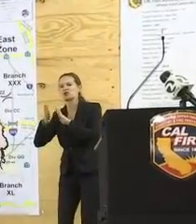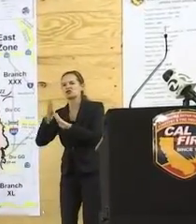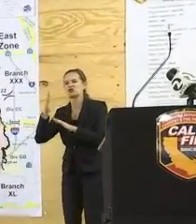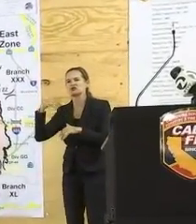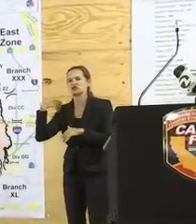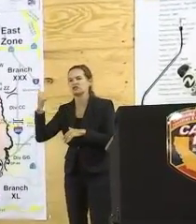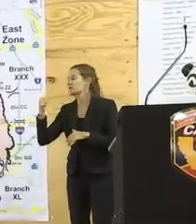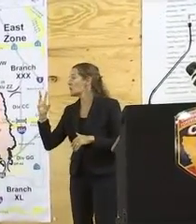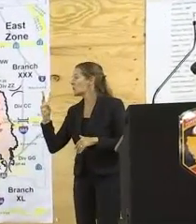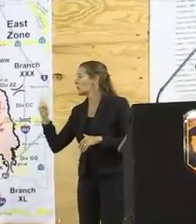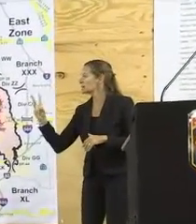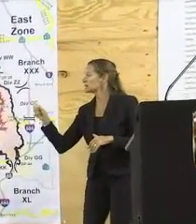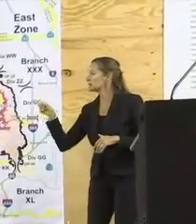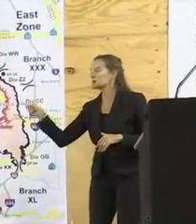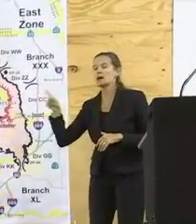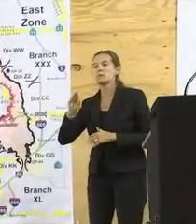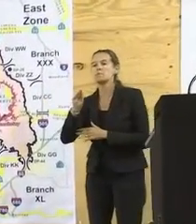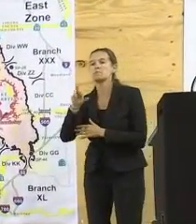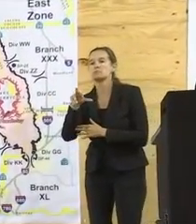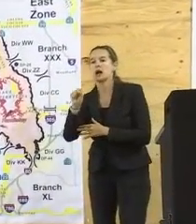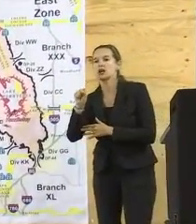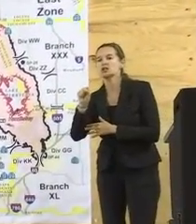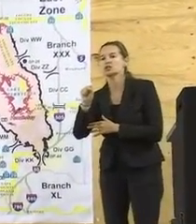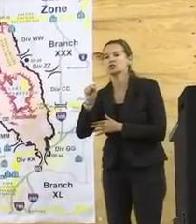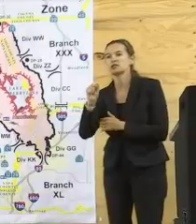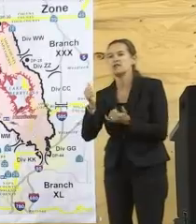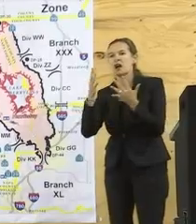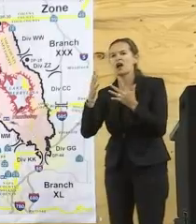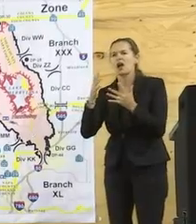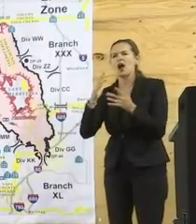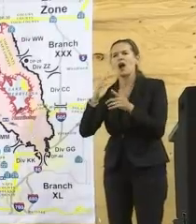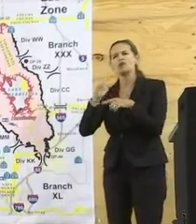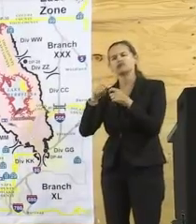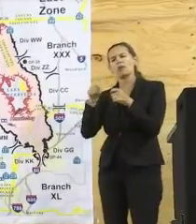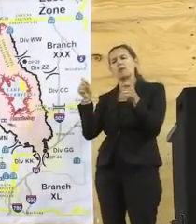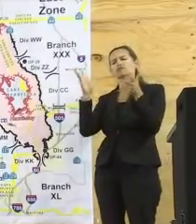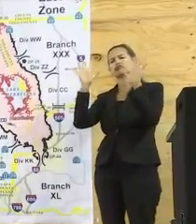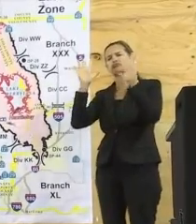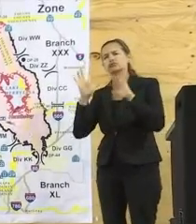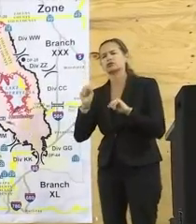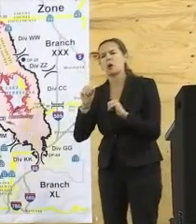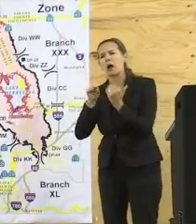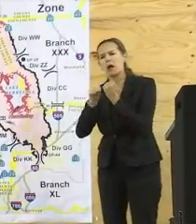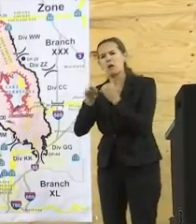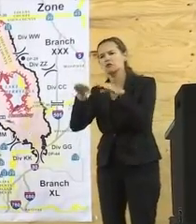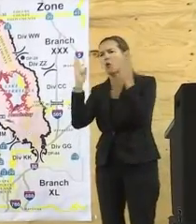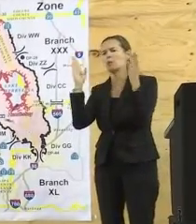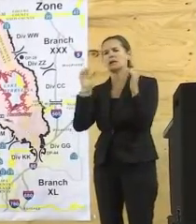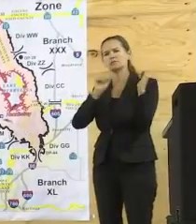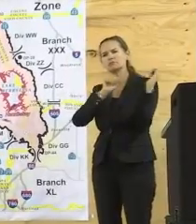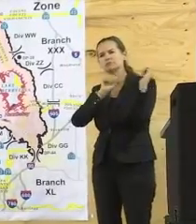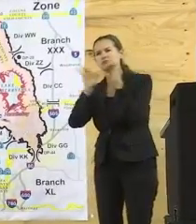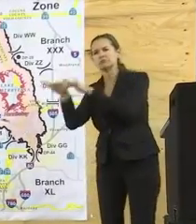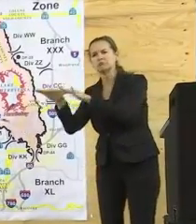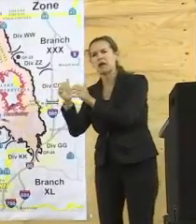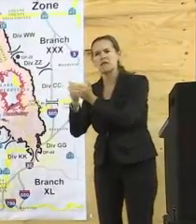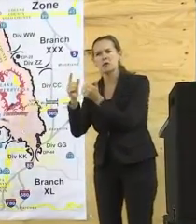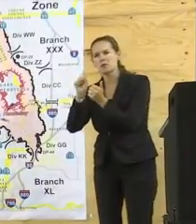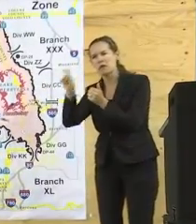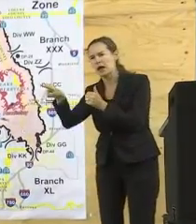the West Zone, the Myers Fire, pretty well tied up. Got Highway 1 open back up and repopulation efforts underway.